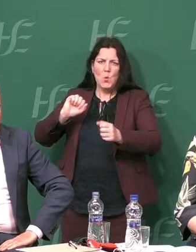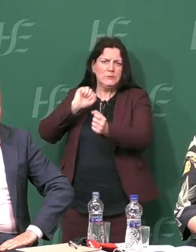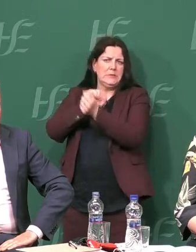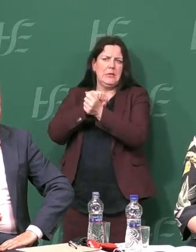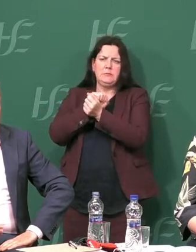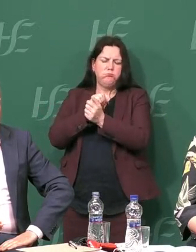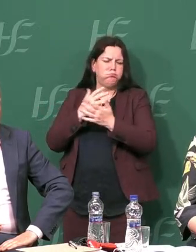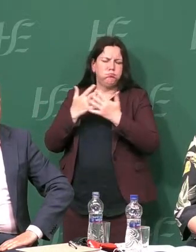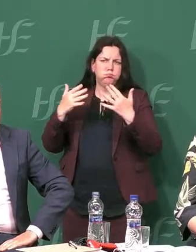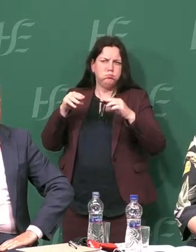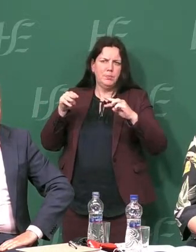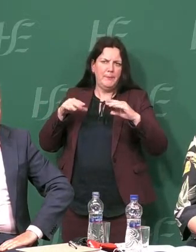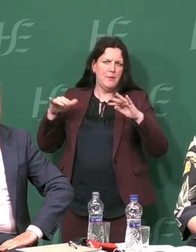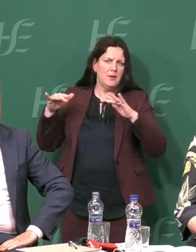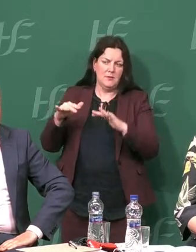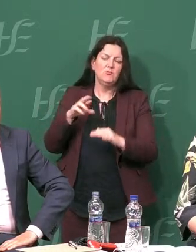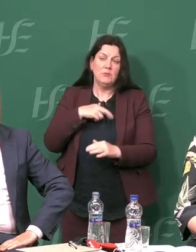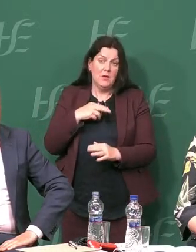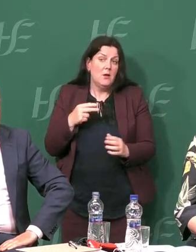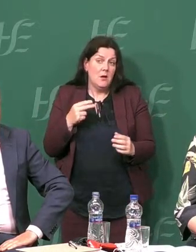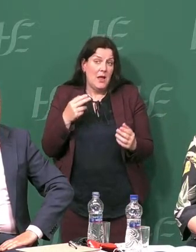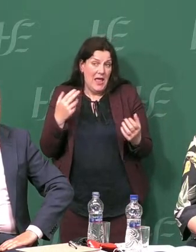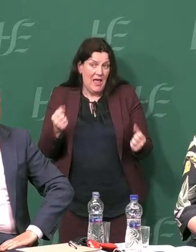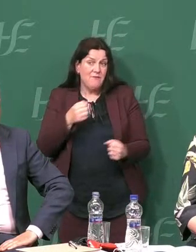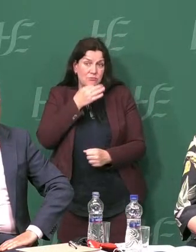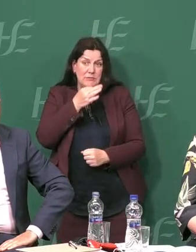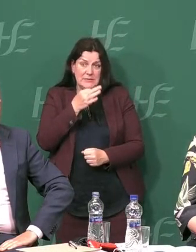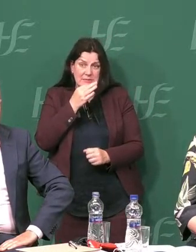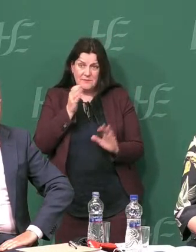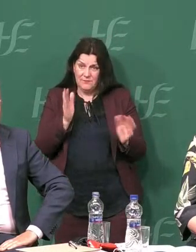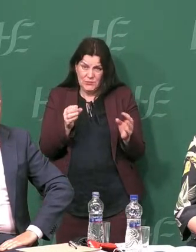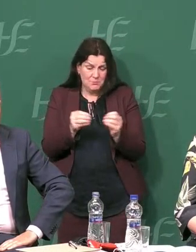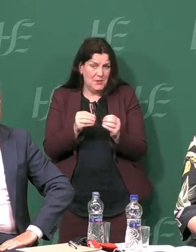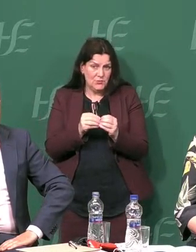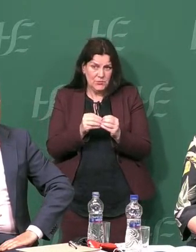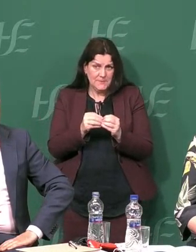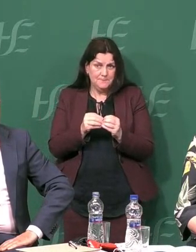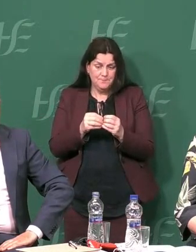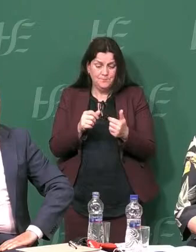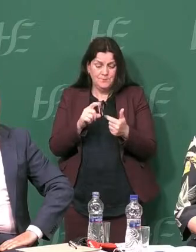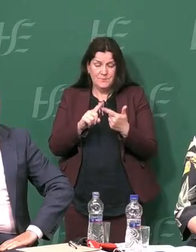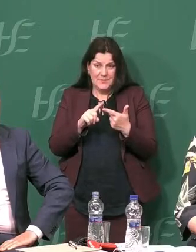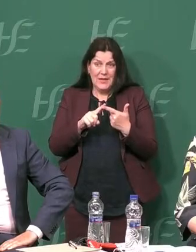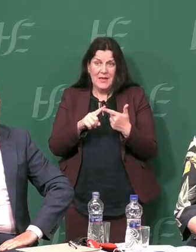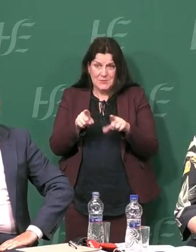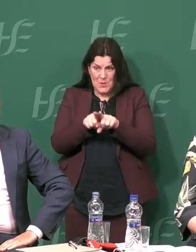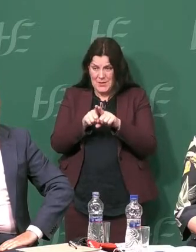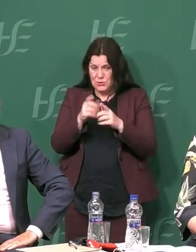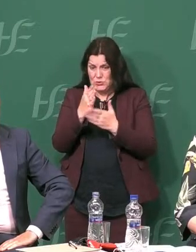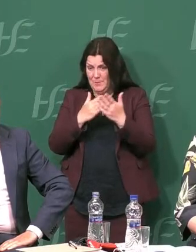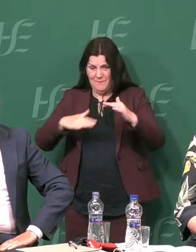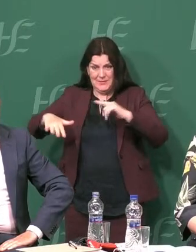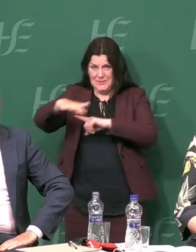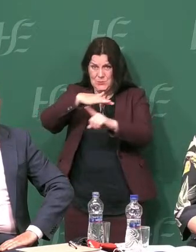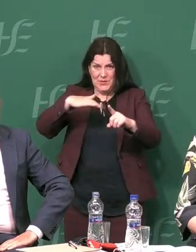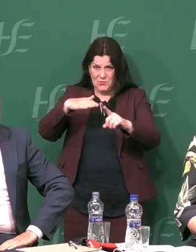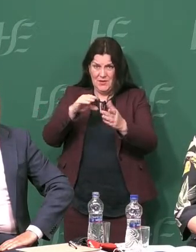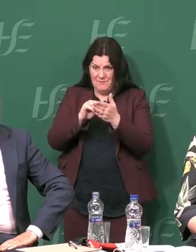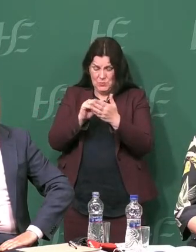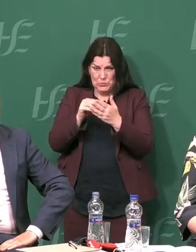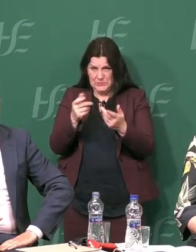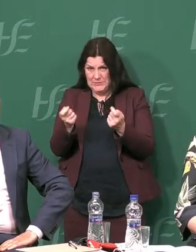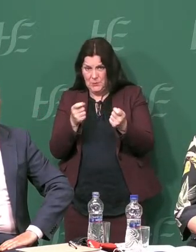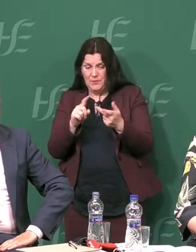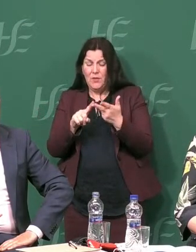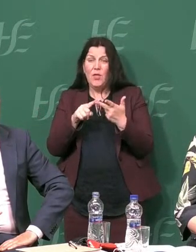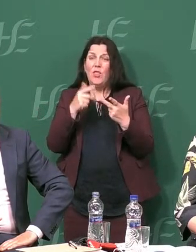So, I just want to put that in around significant risks, which are well highlighted. Second, some of the infrastructural issues that they have to deal with.